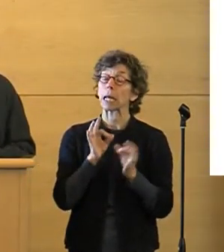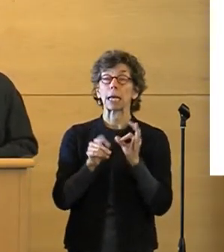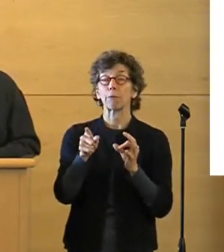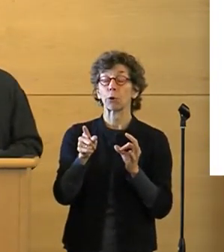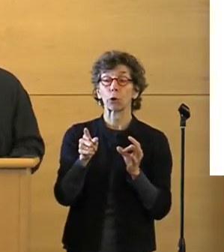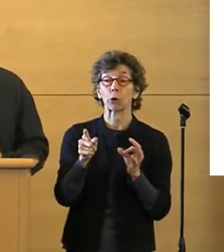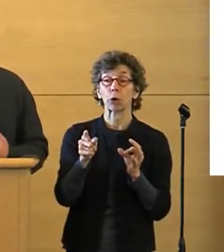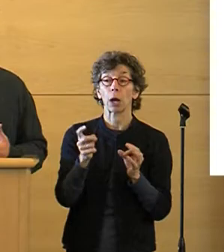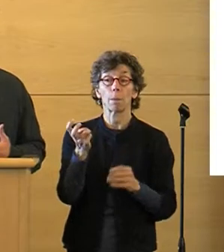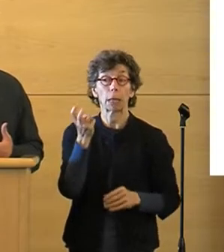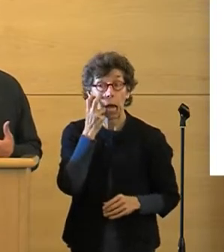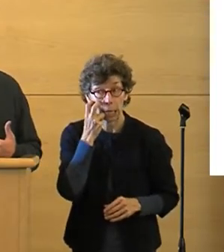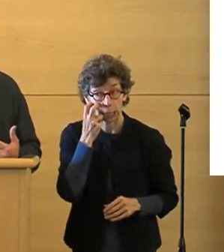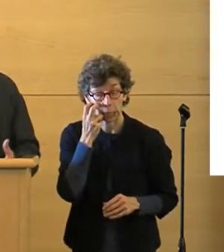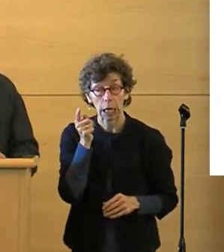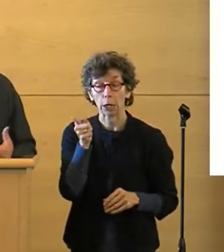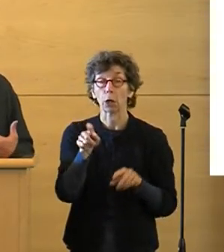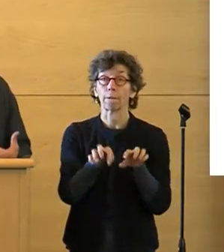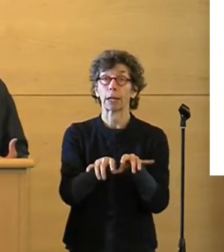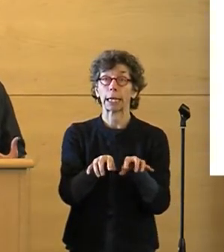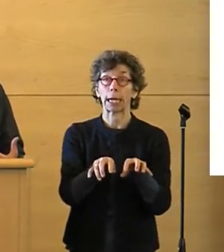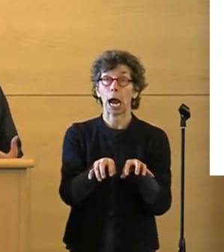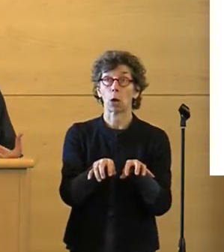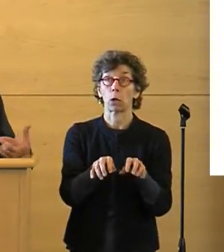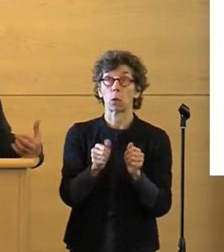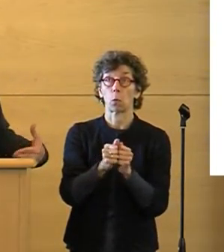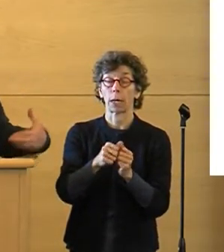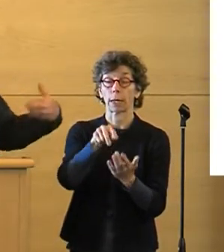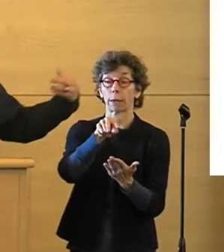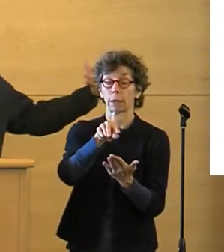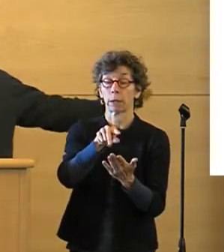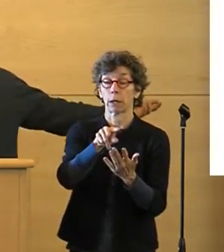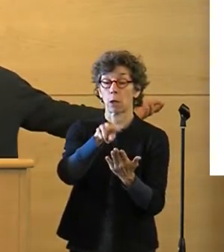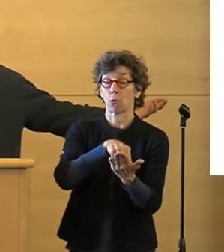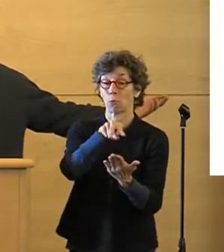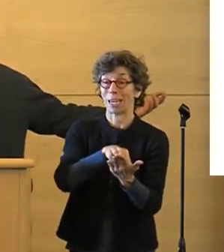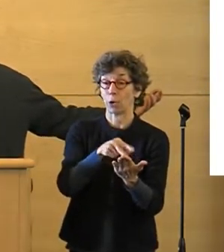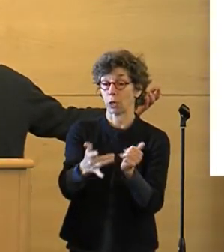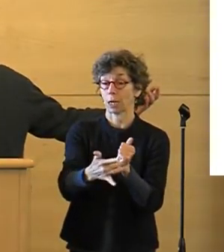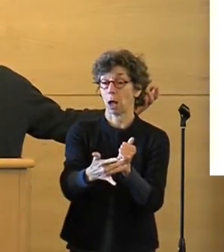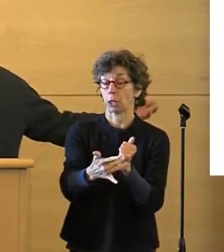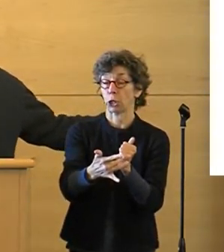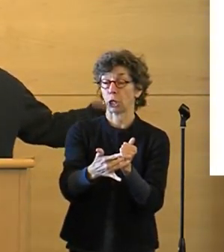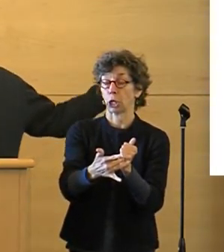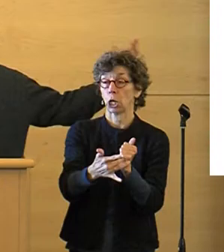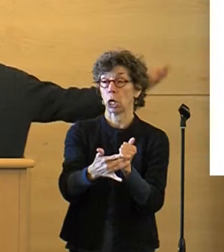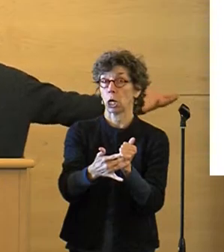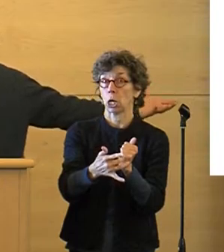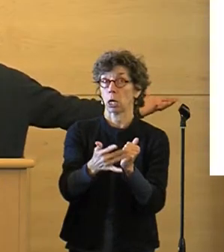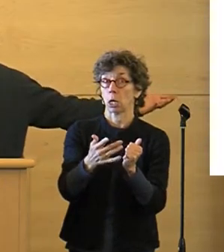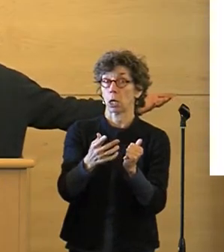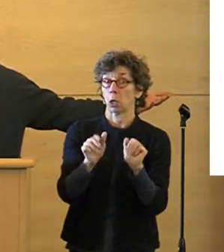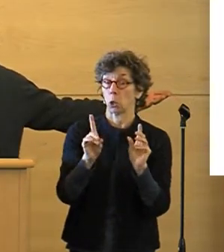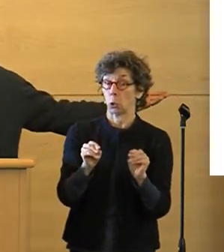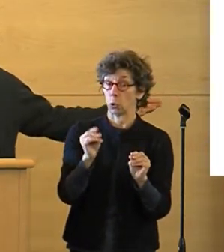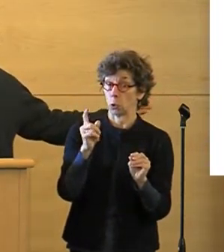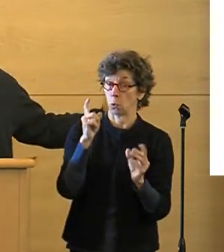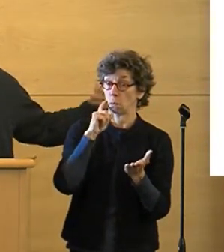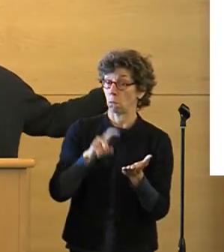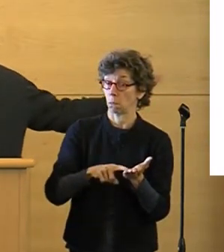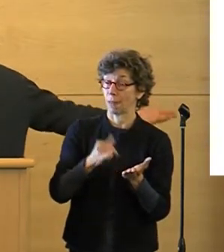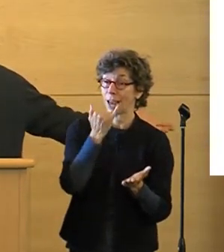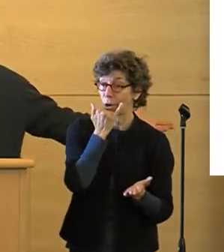webpage somewhere, maybe the top of the page, says, you know, nice and visible and easy to spot, that says, the email you entered is not valid. Please try